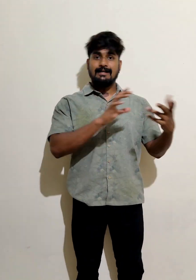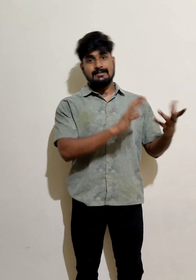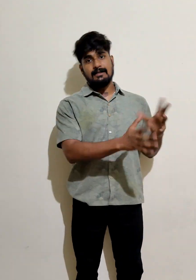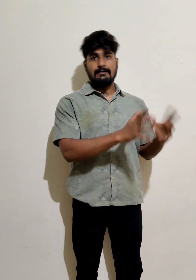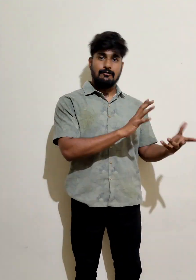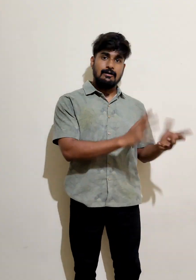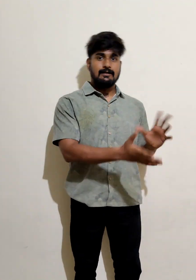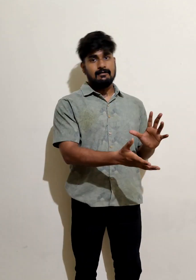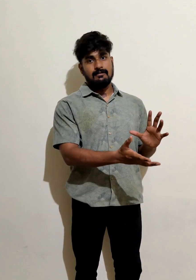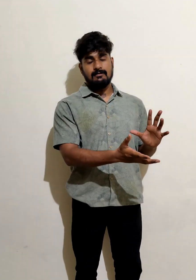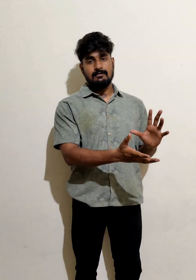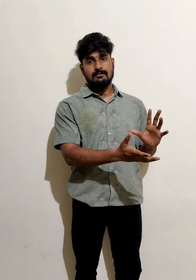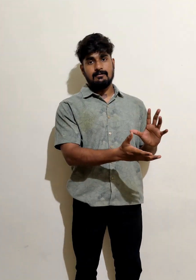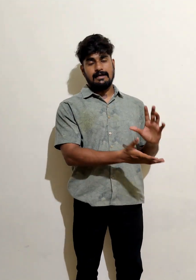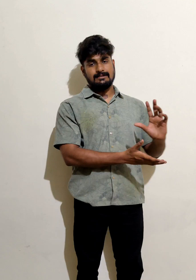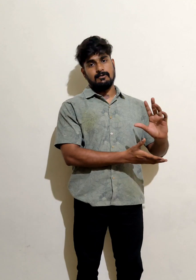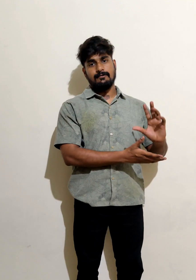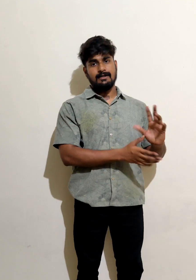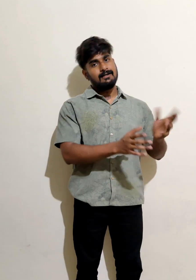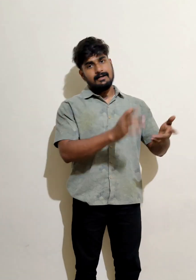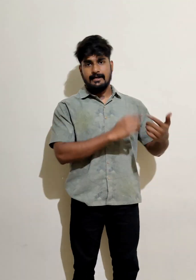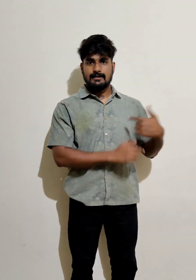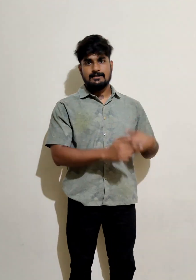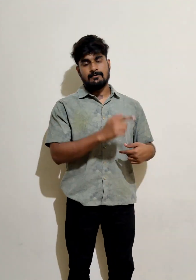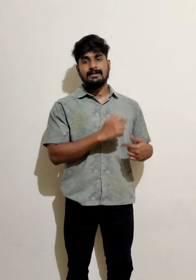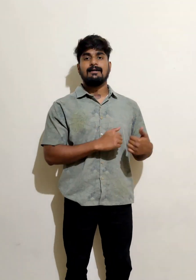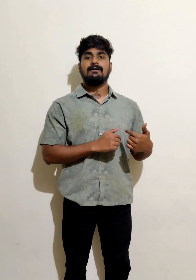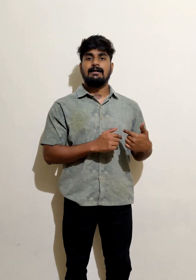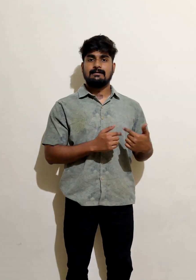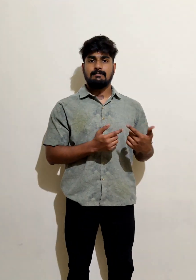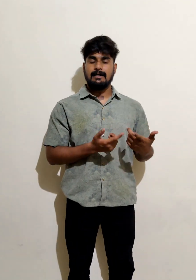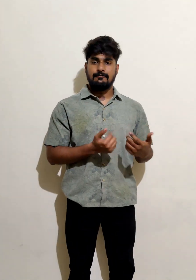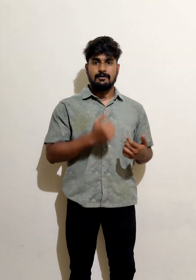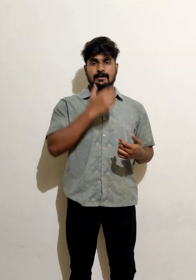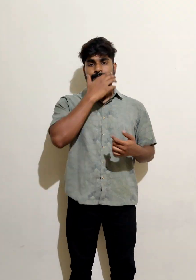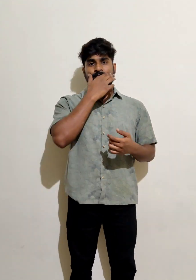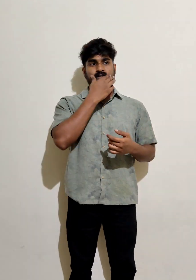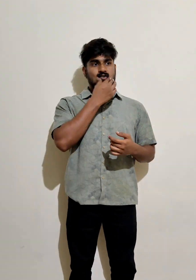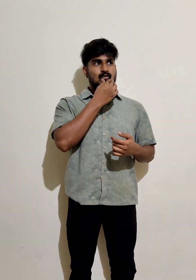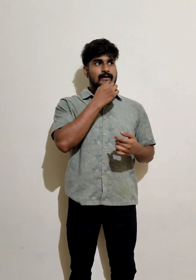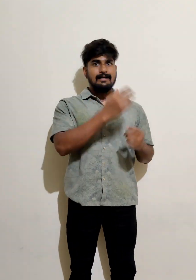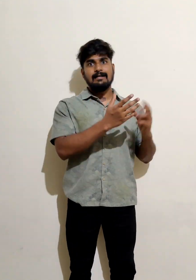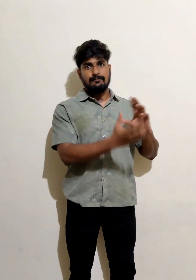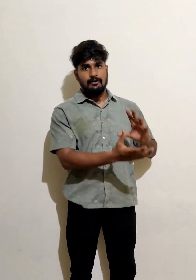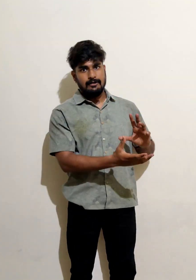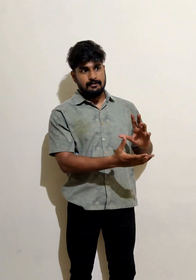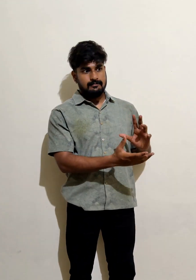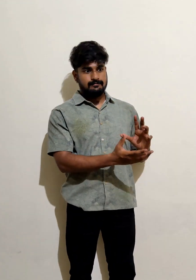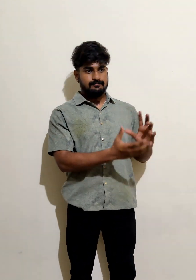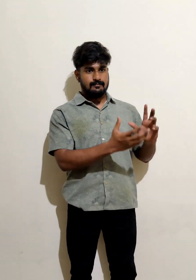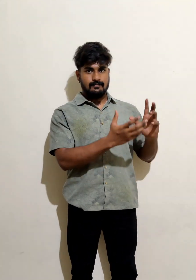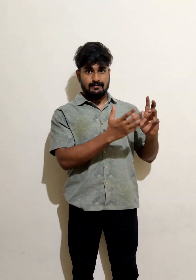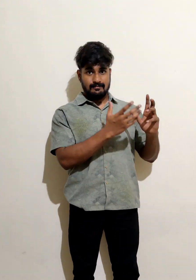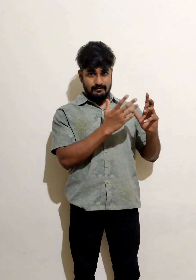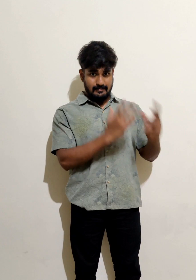it is the default access modifier. It consumed by default. So in default